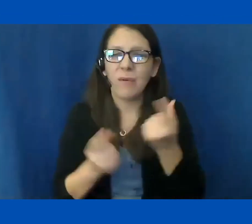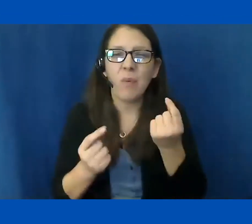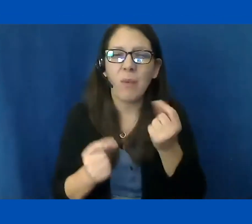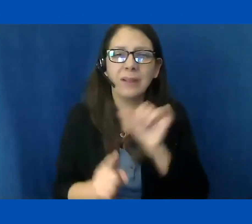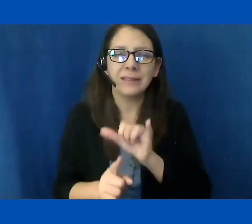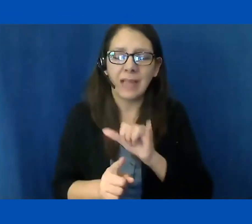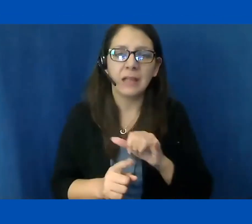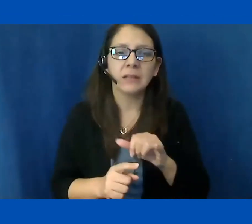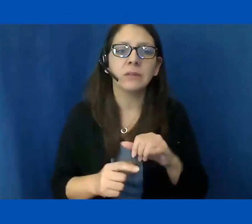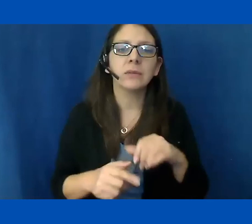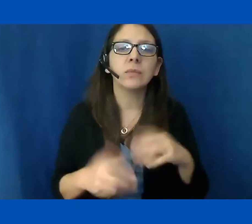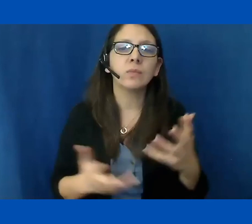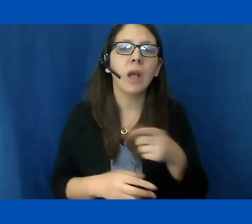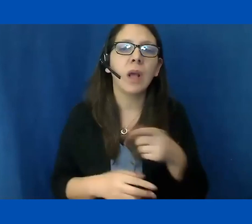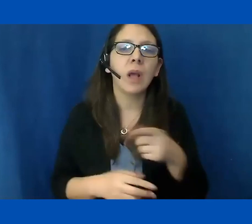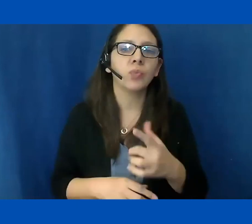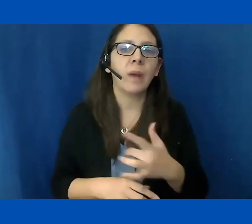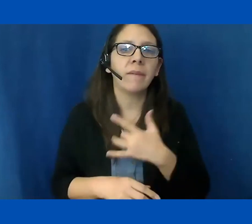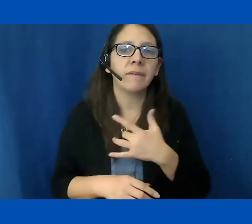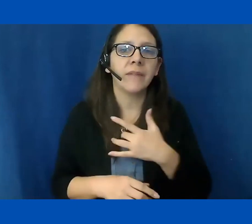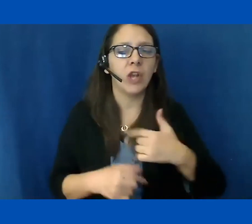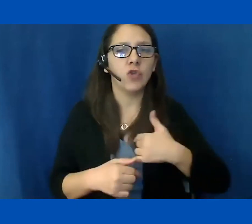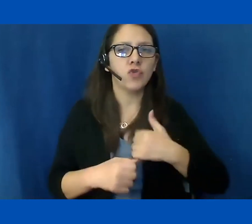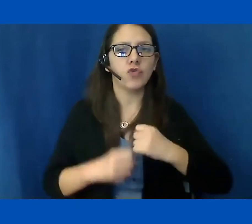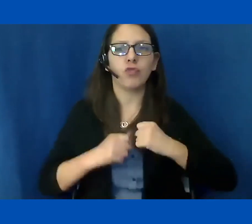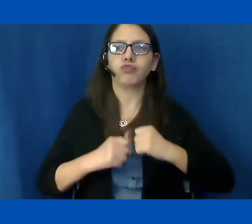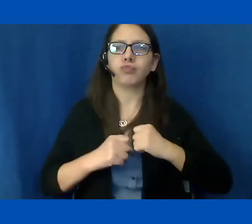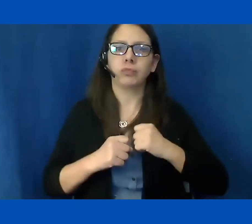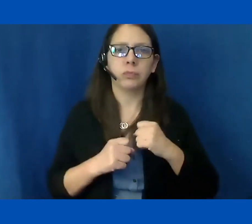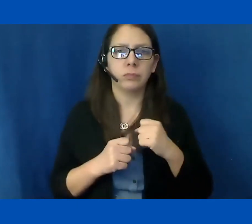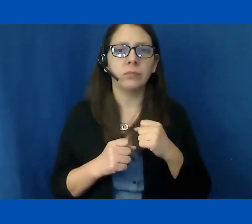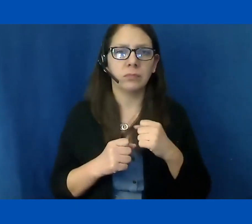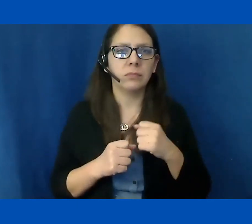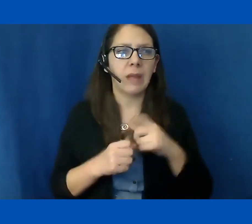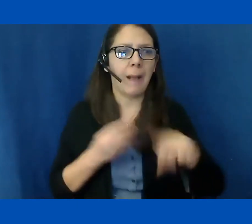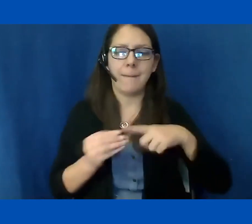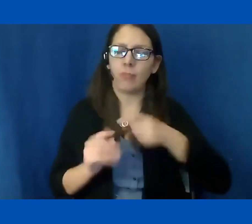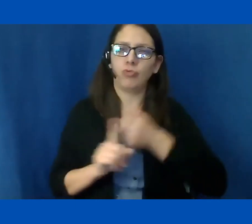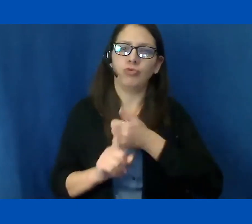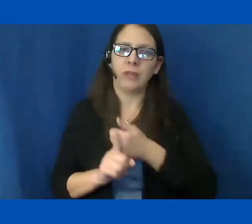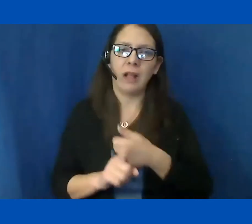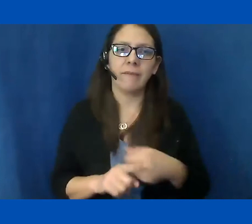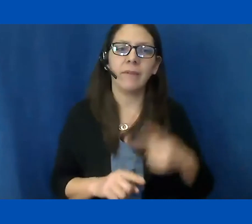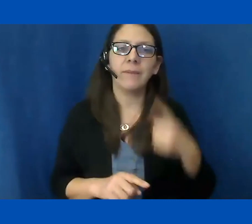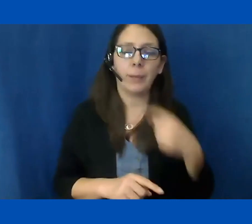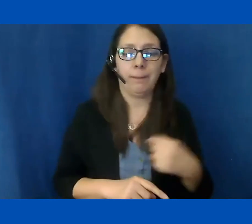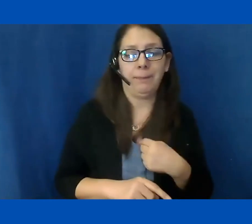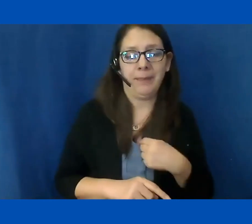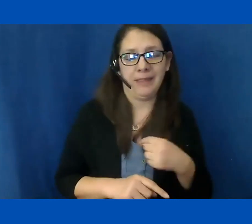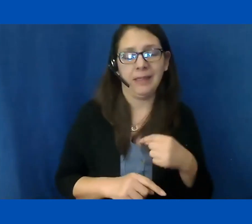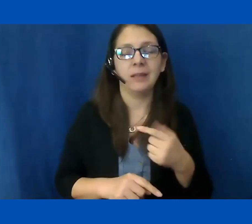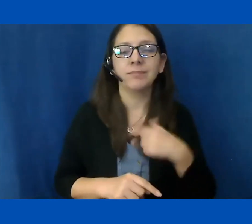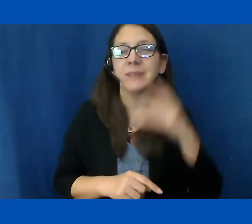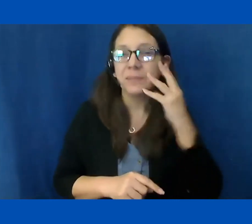feel great out of all the things that you have around you. Um, and for me, it was kind of like a trial and error